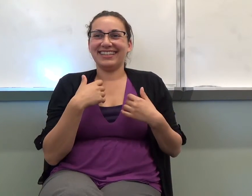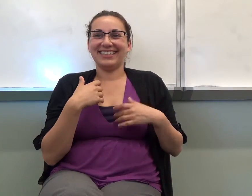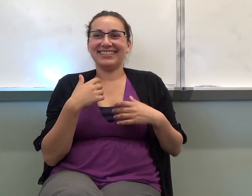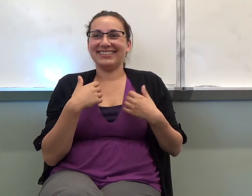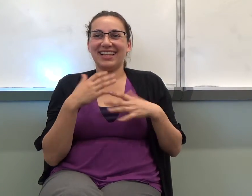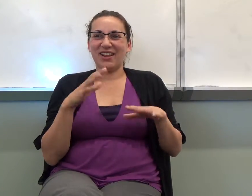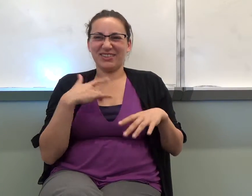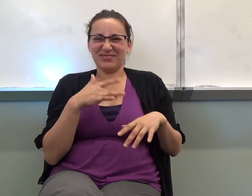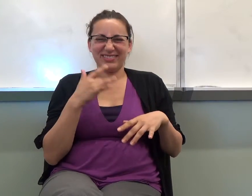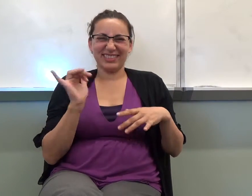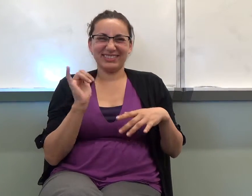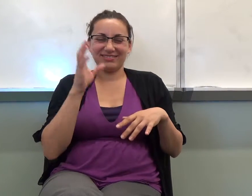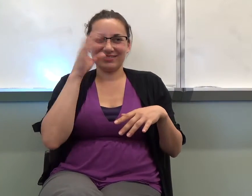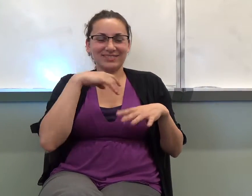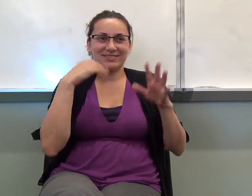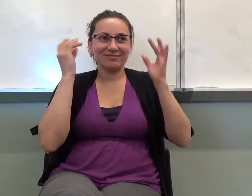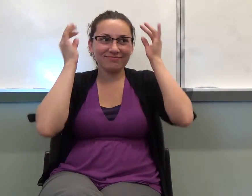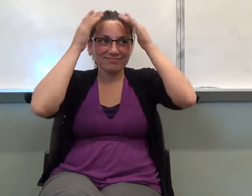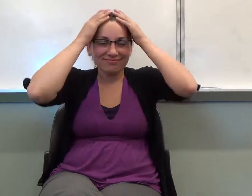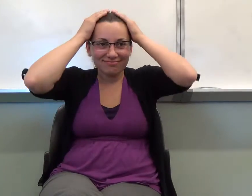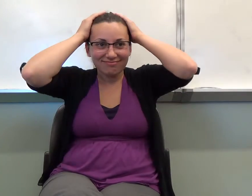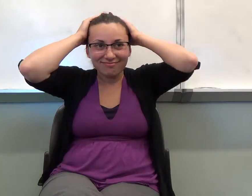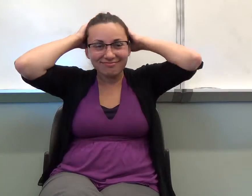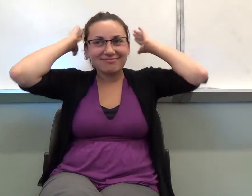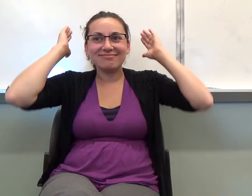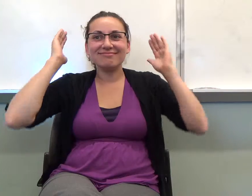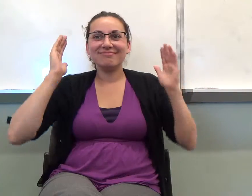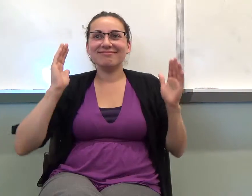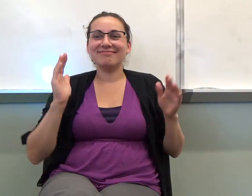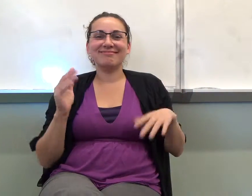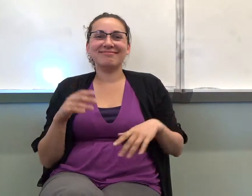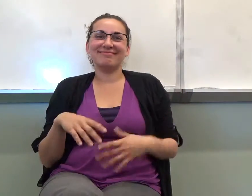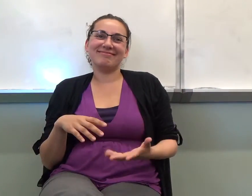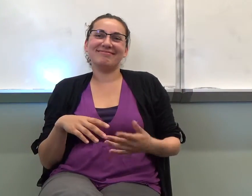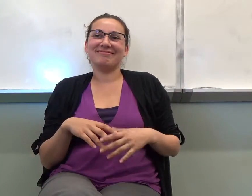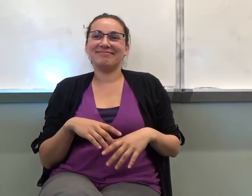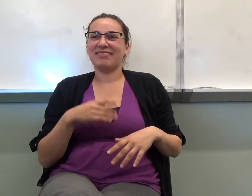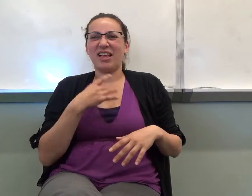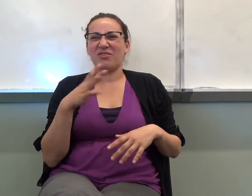on the vertical axis? It turns out